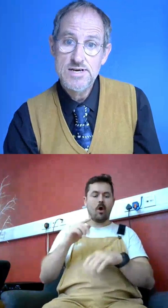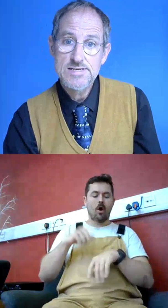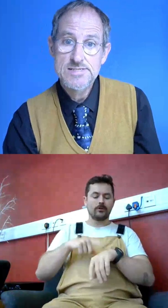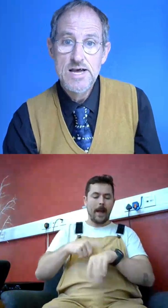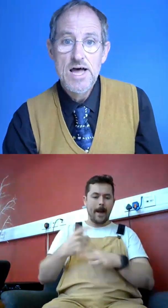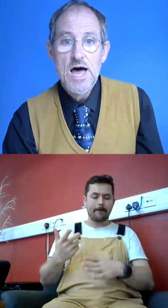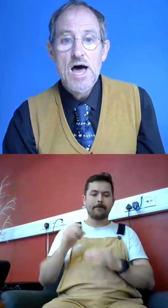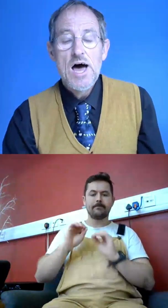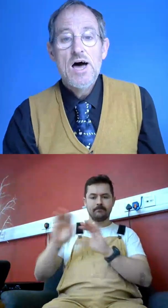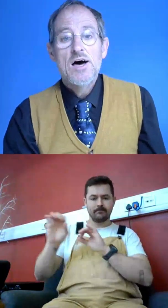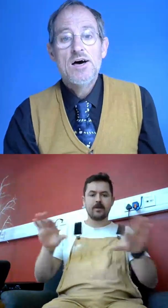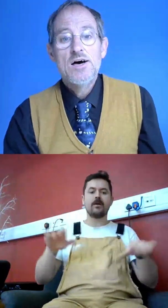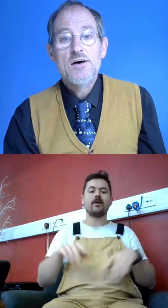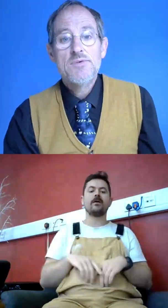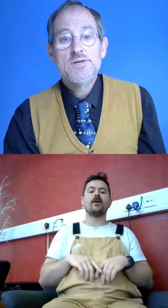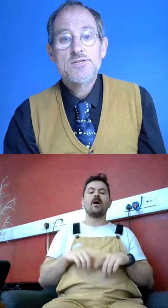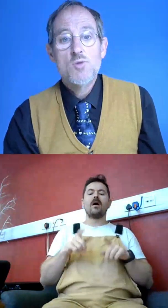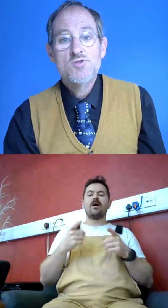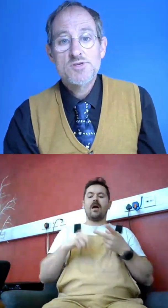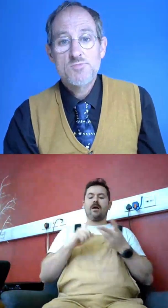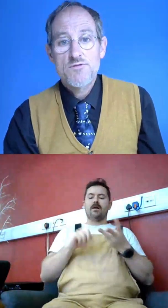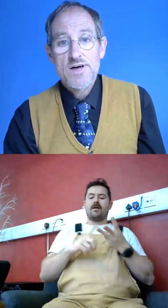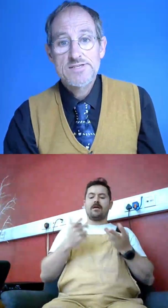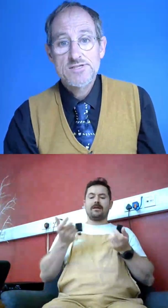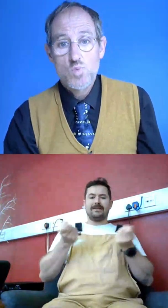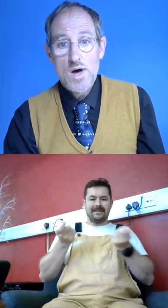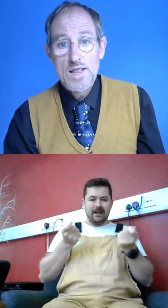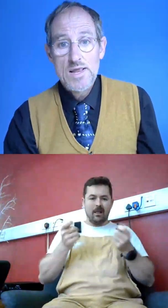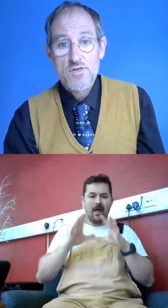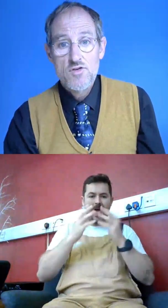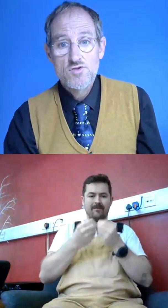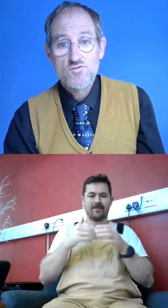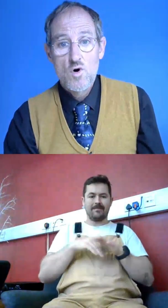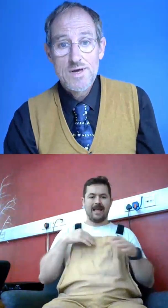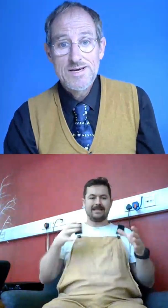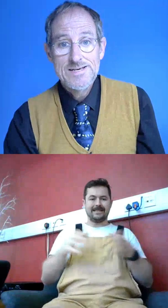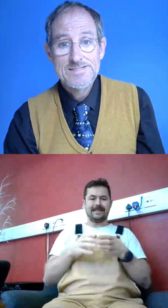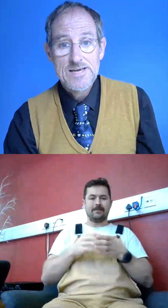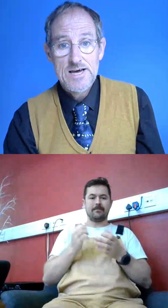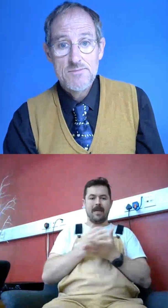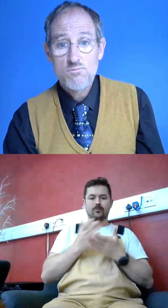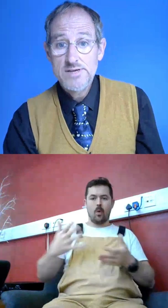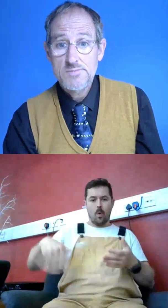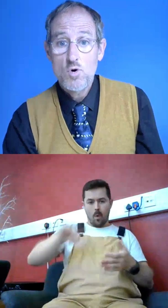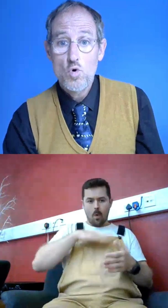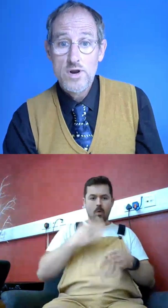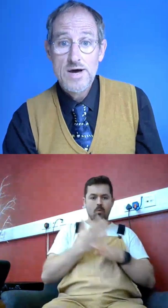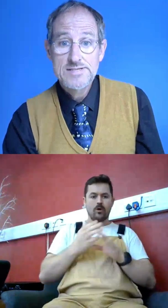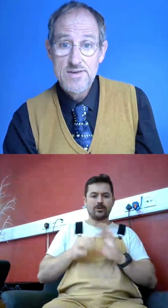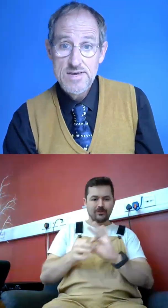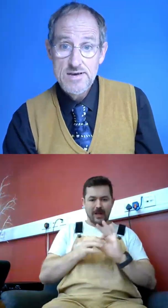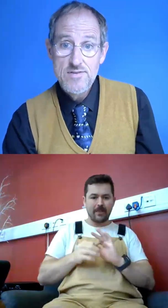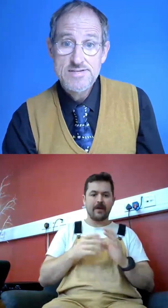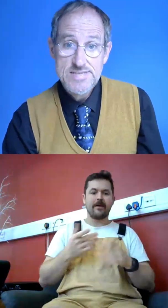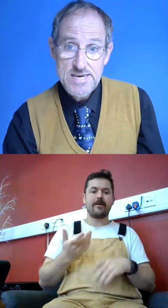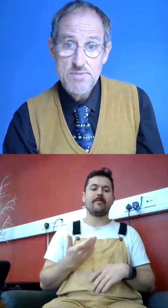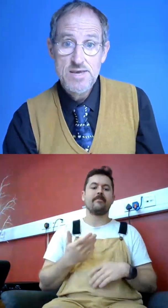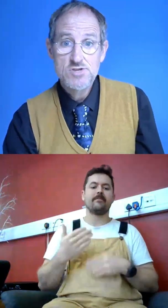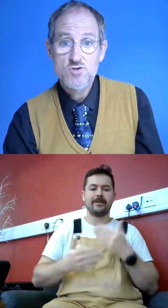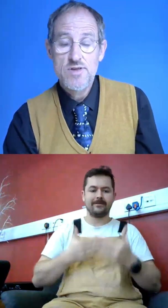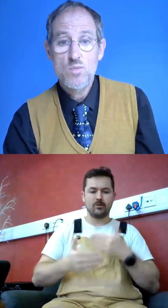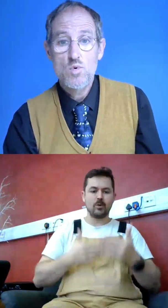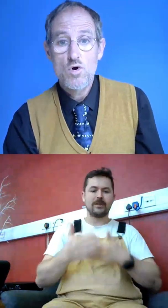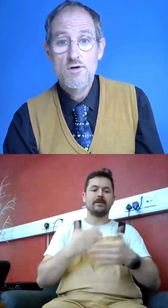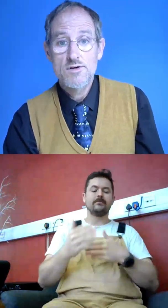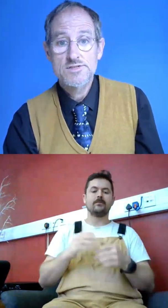there's no delays. So I'm responsible for that as well. A third role is basically organising the